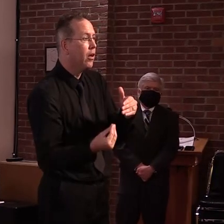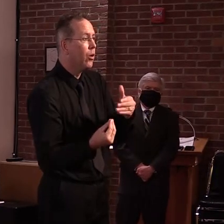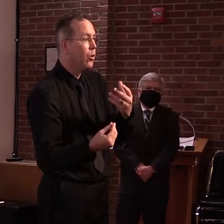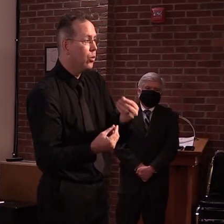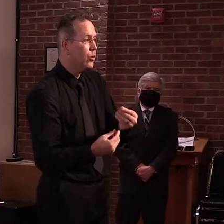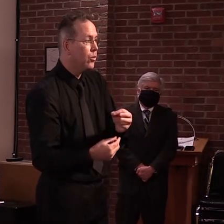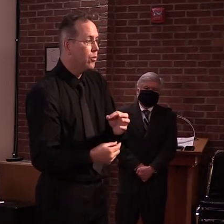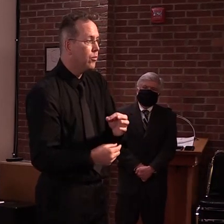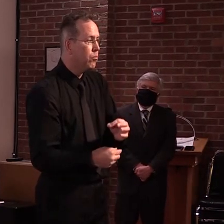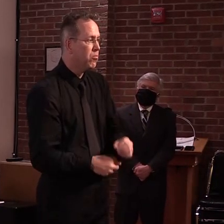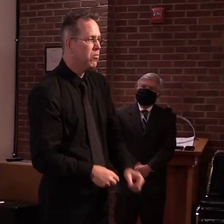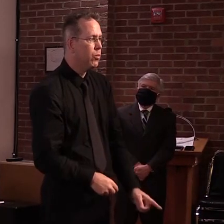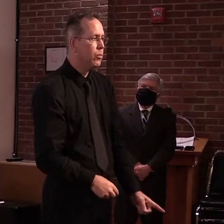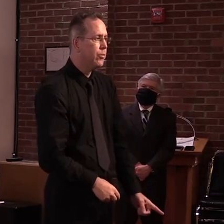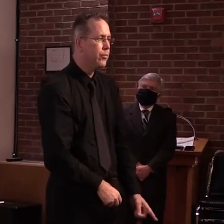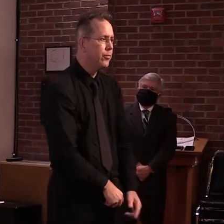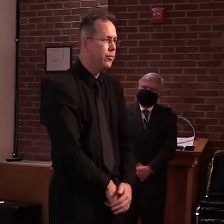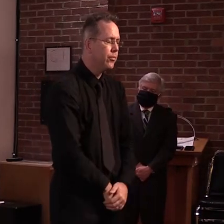from NEKTV.